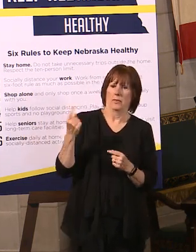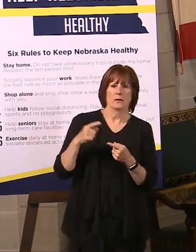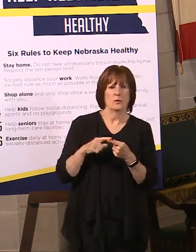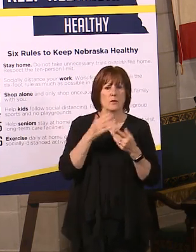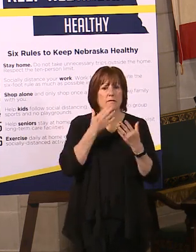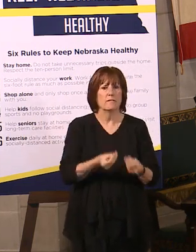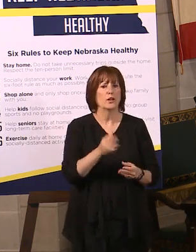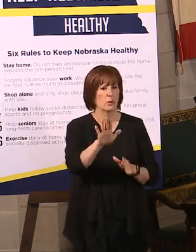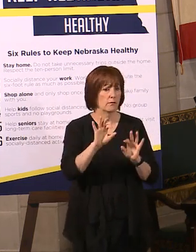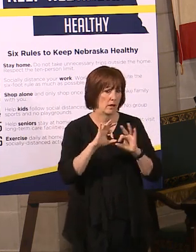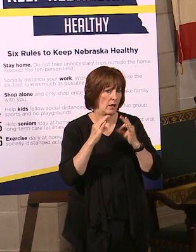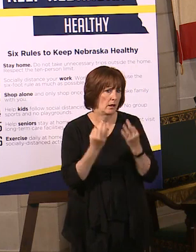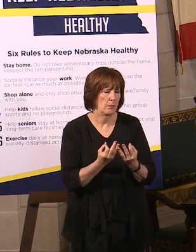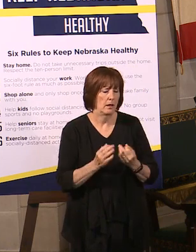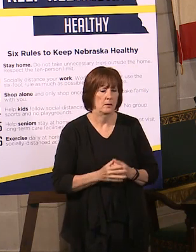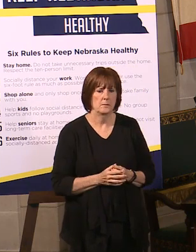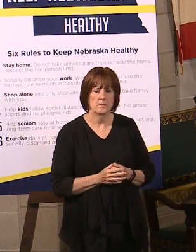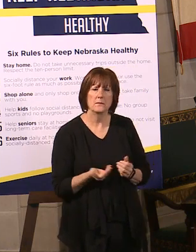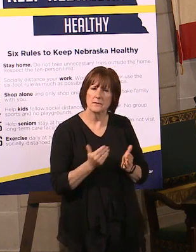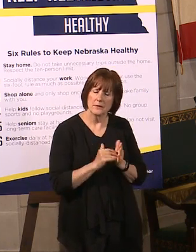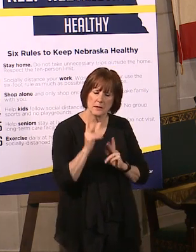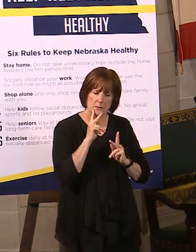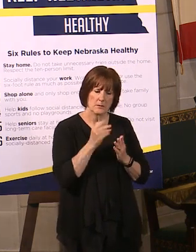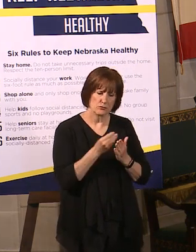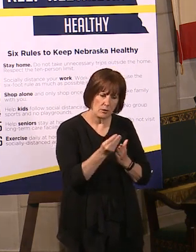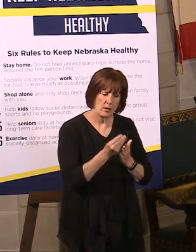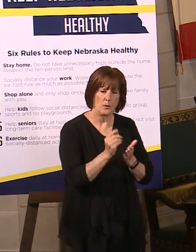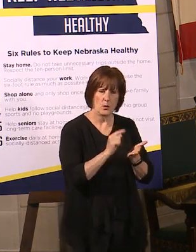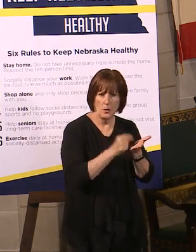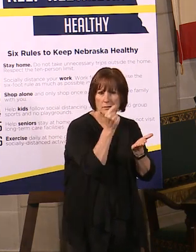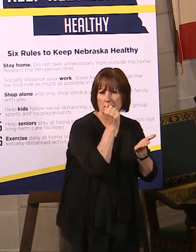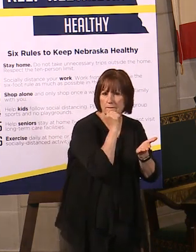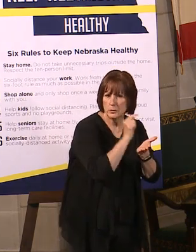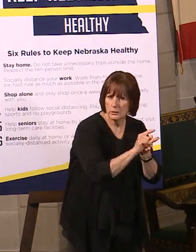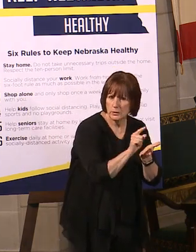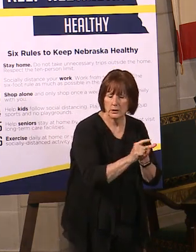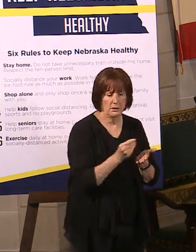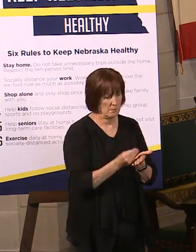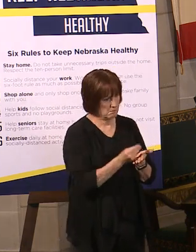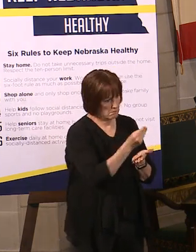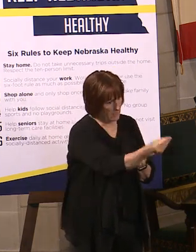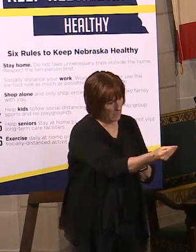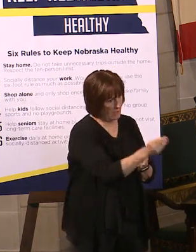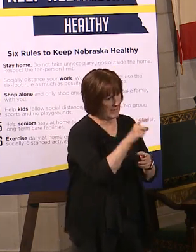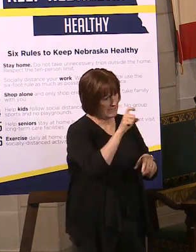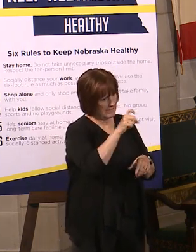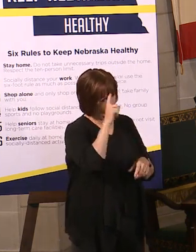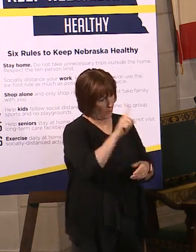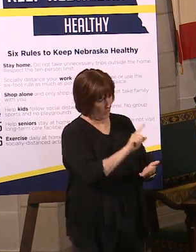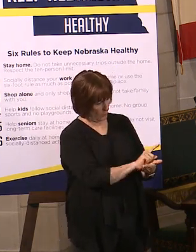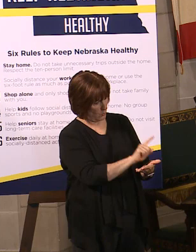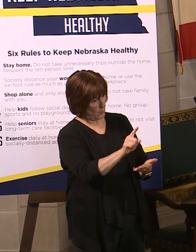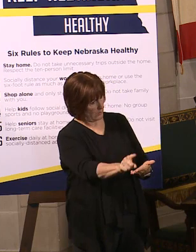feed your family with. So I think just, again, we want people to shop once a week, go to the store, buy what you need for that week, you'll be fine.